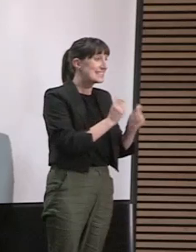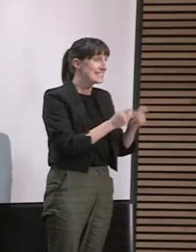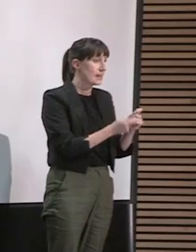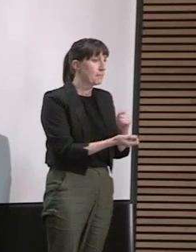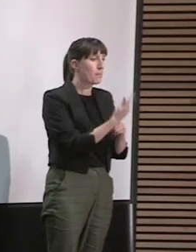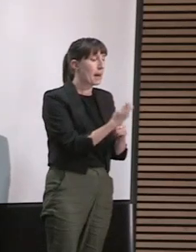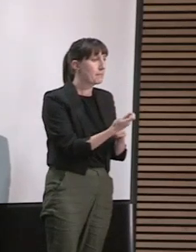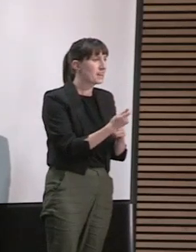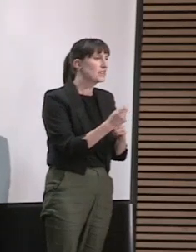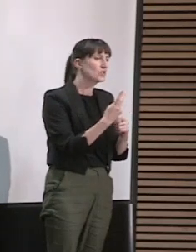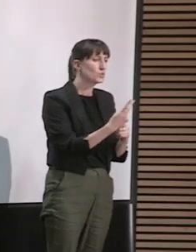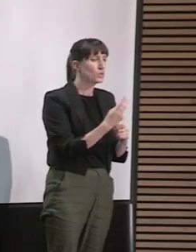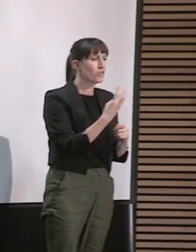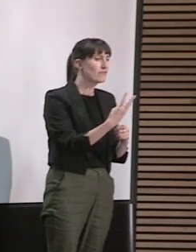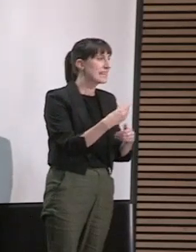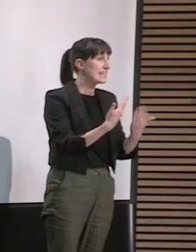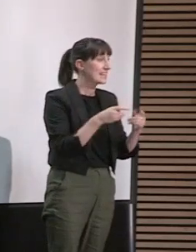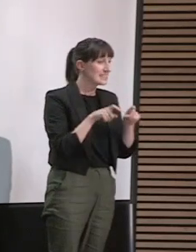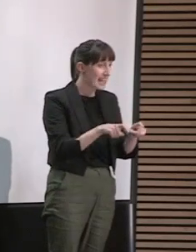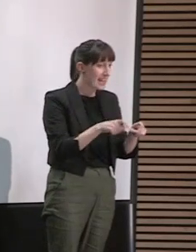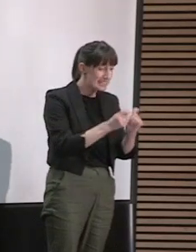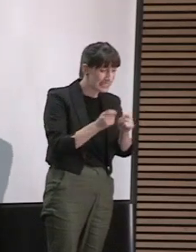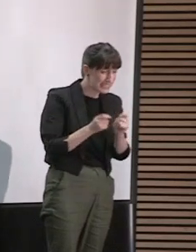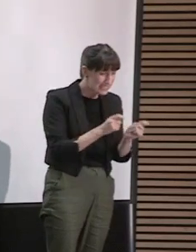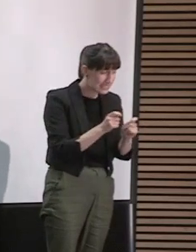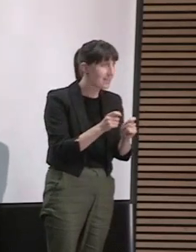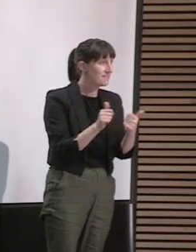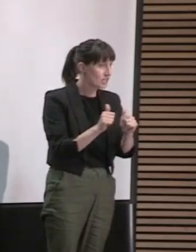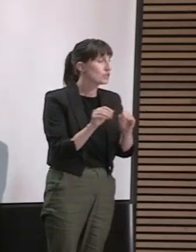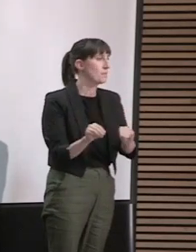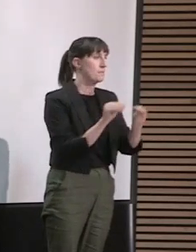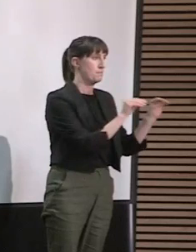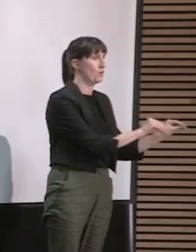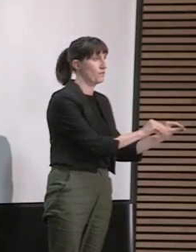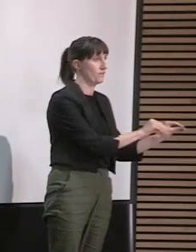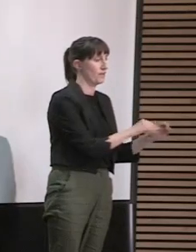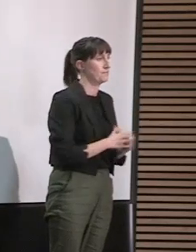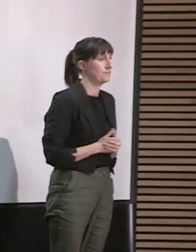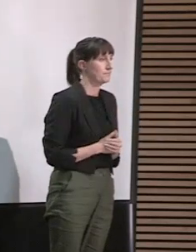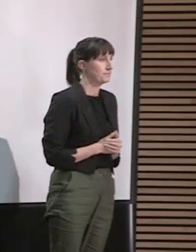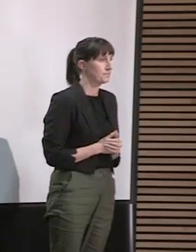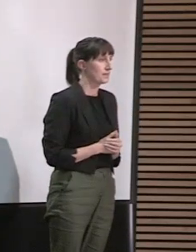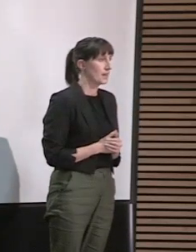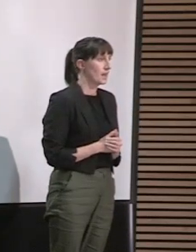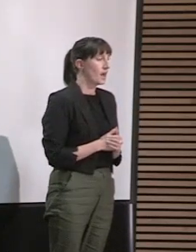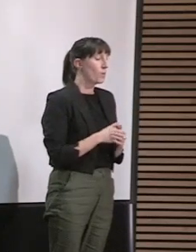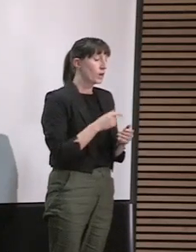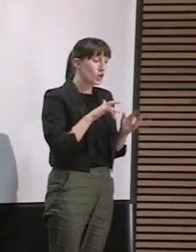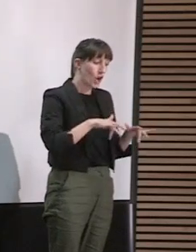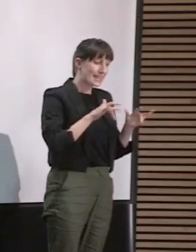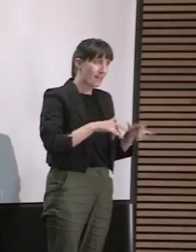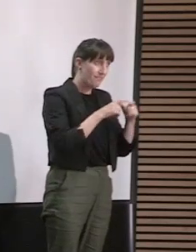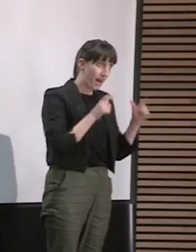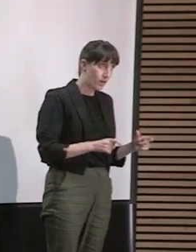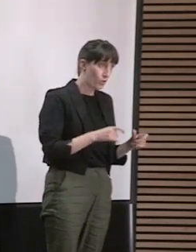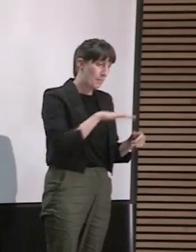ensure that we're getting good coverage of all of the relevant priority areas in the city. Sites are being finalised, but they will